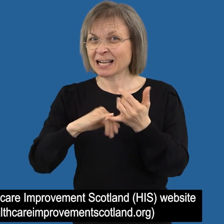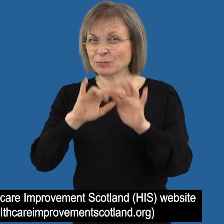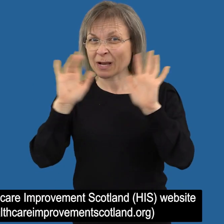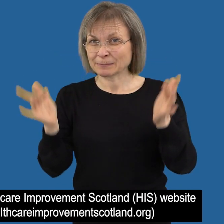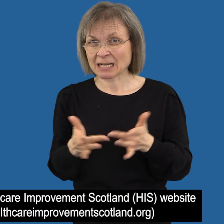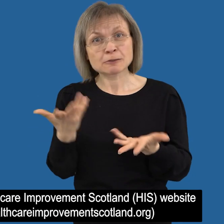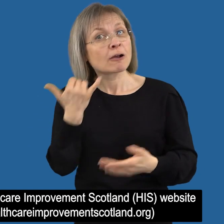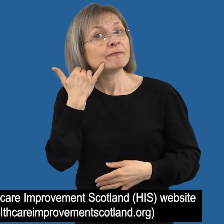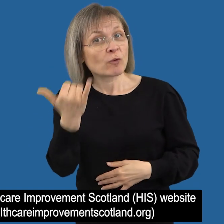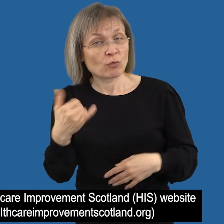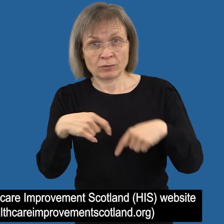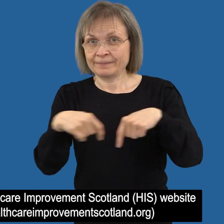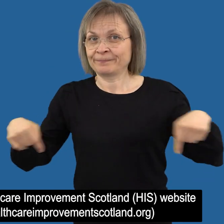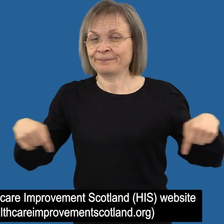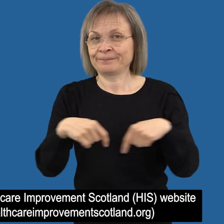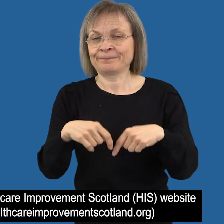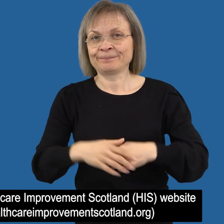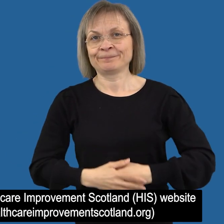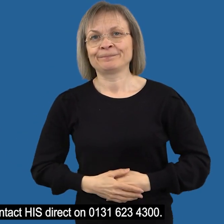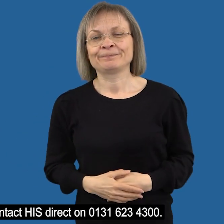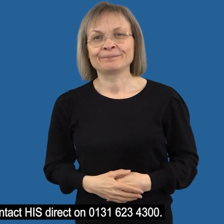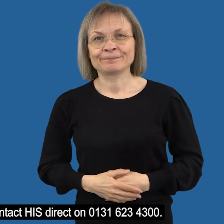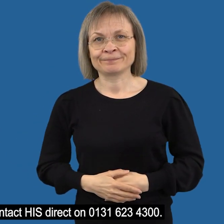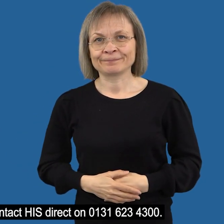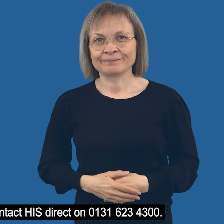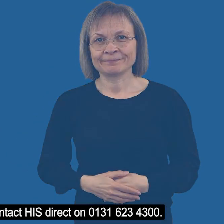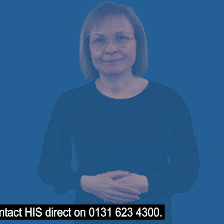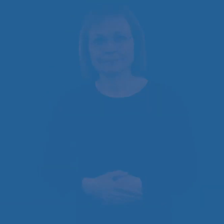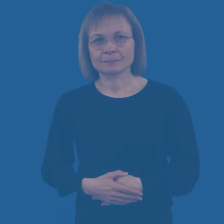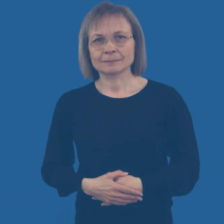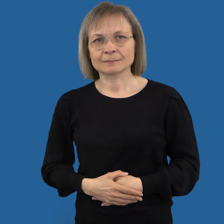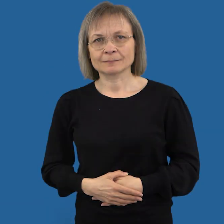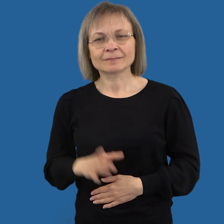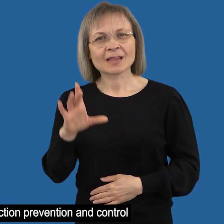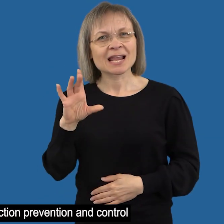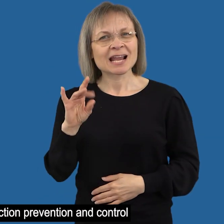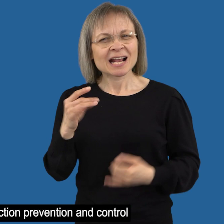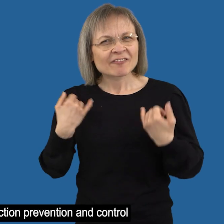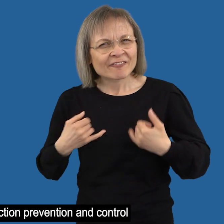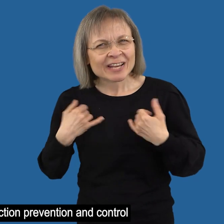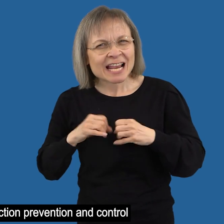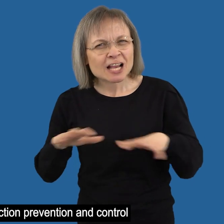HIS direct on 0131 623 4300.